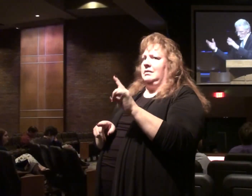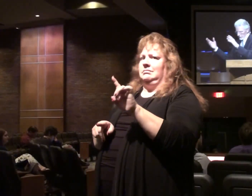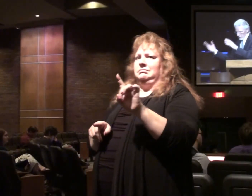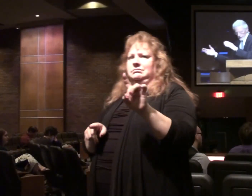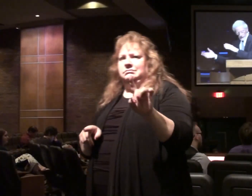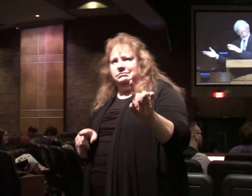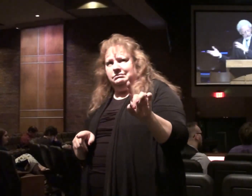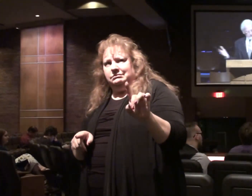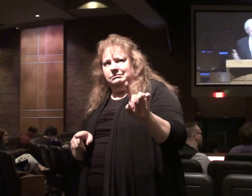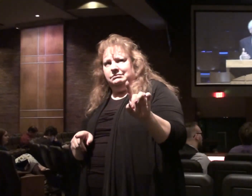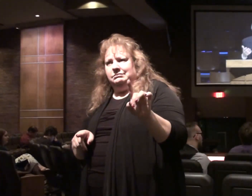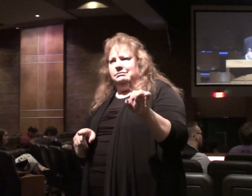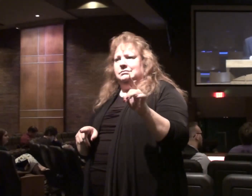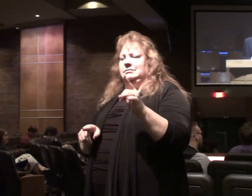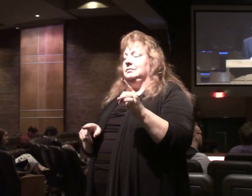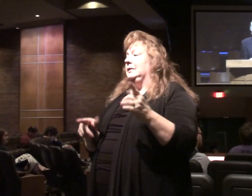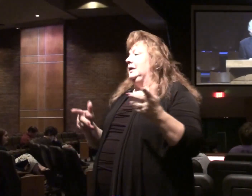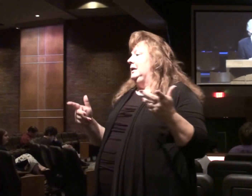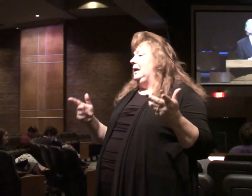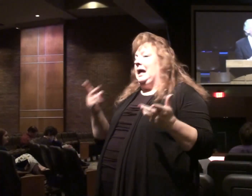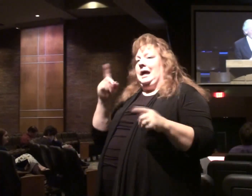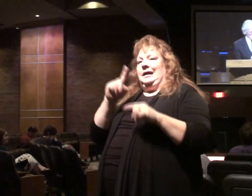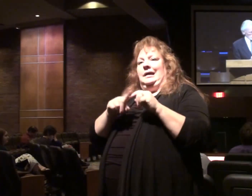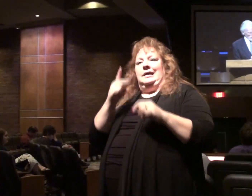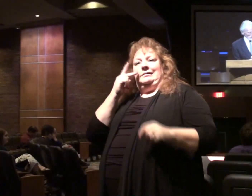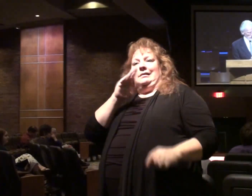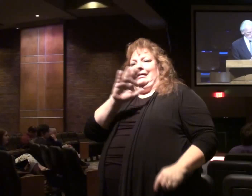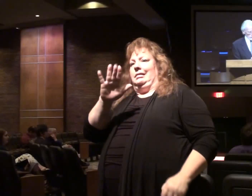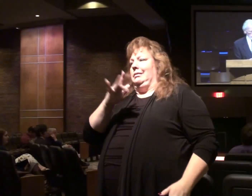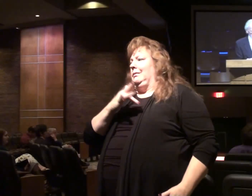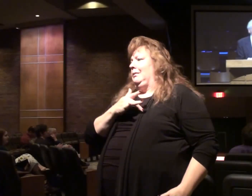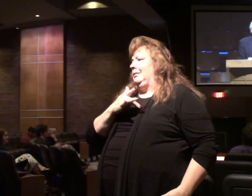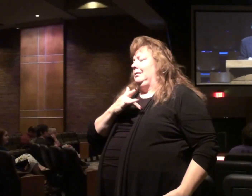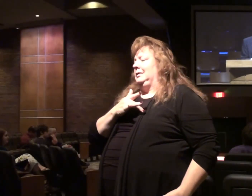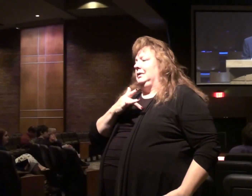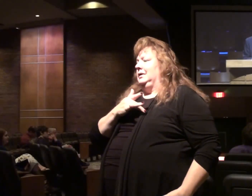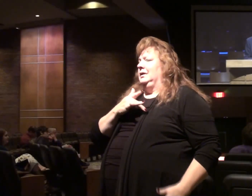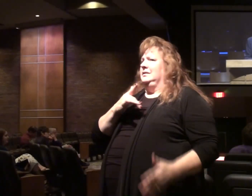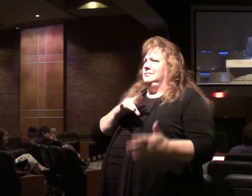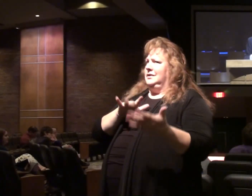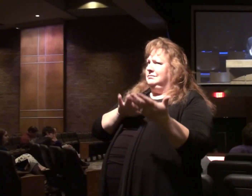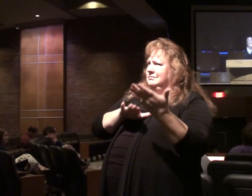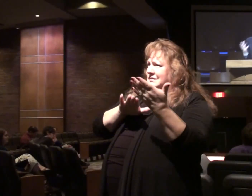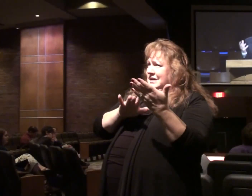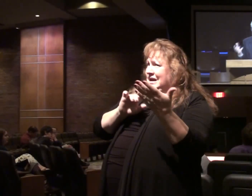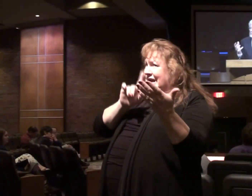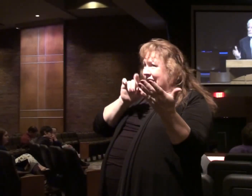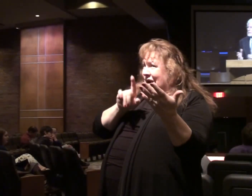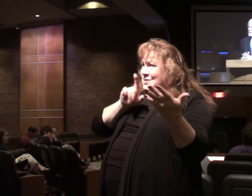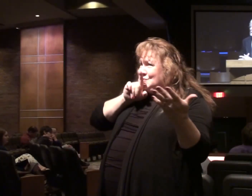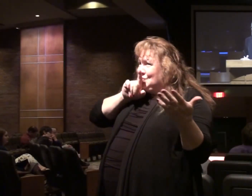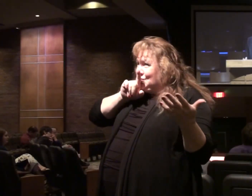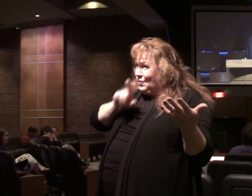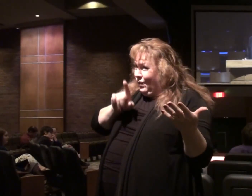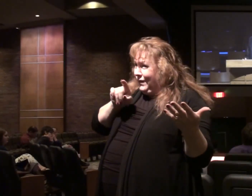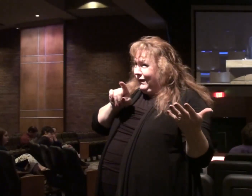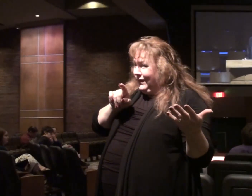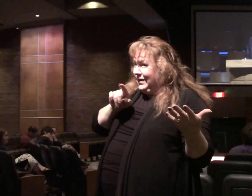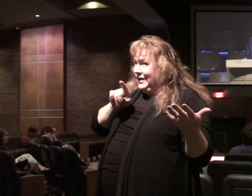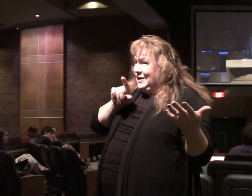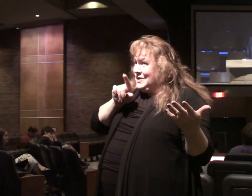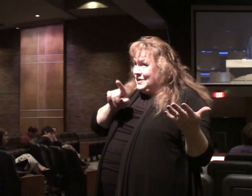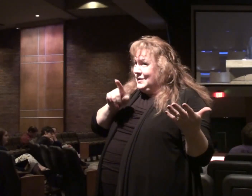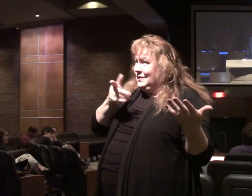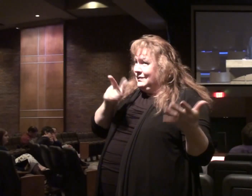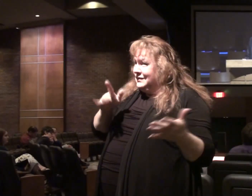again and turn away, and I can't see the heart. Sometimes we have to talk to a person, are you sure that you